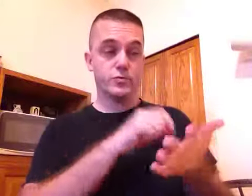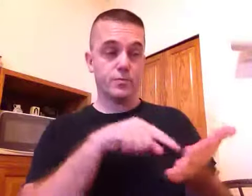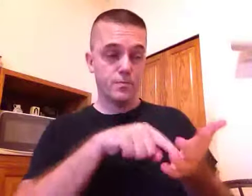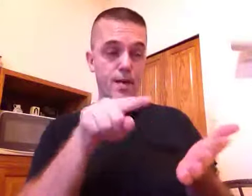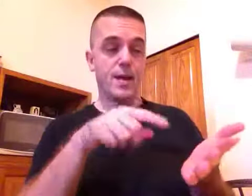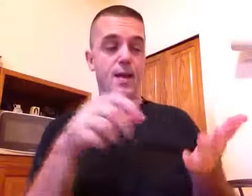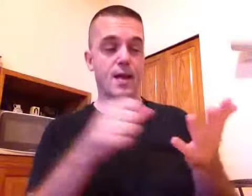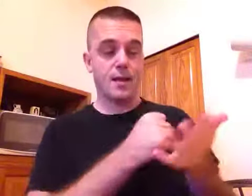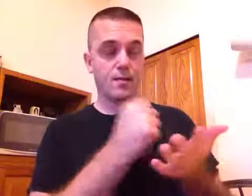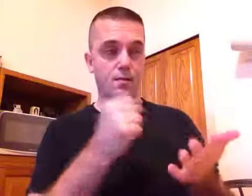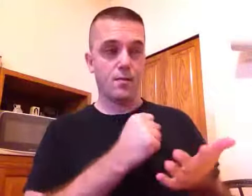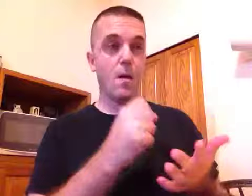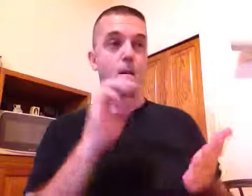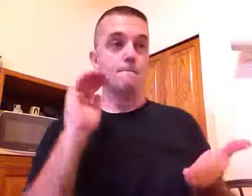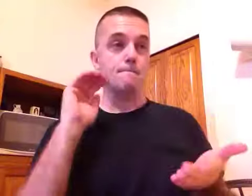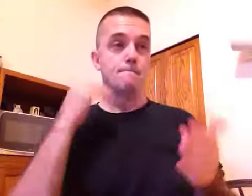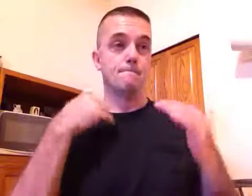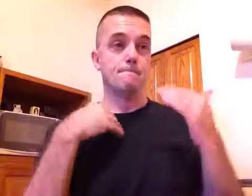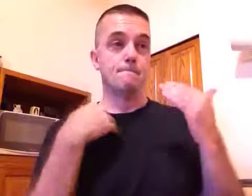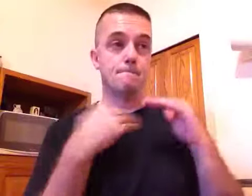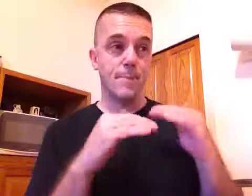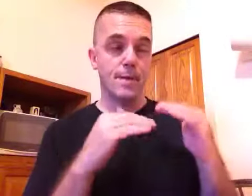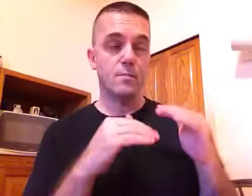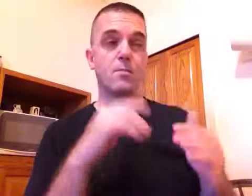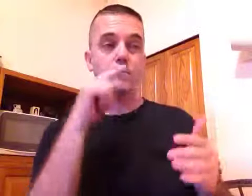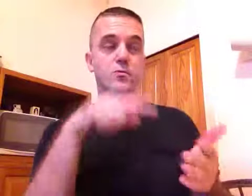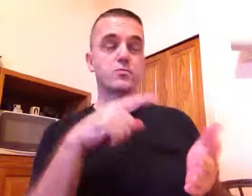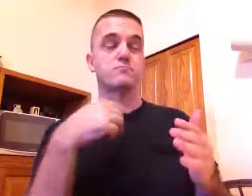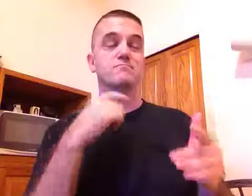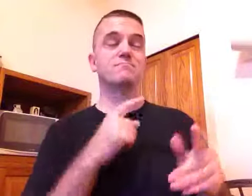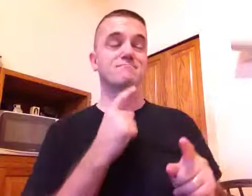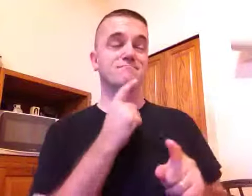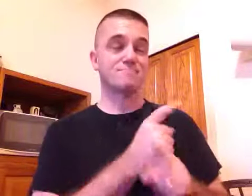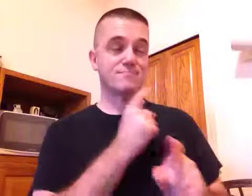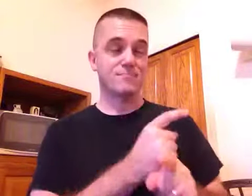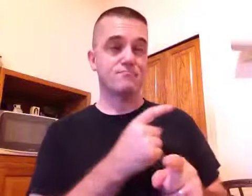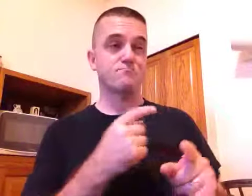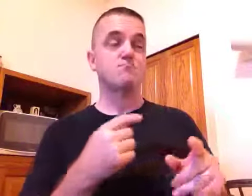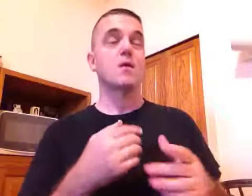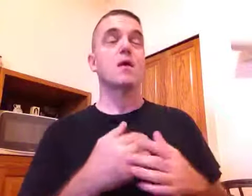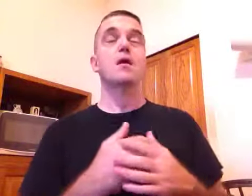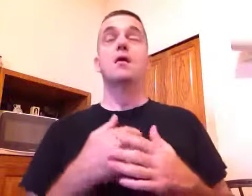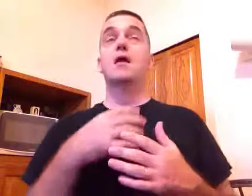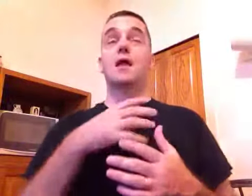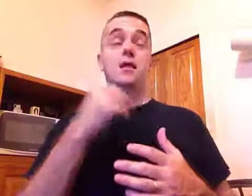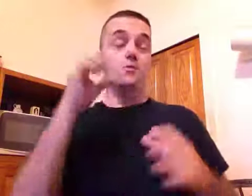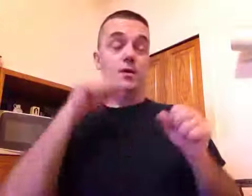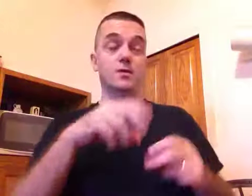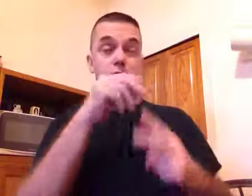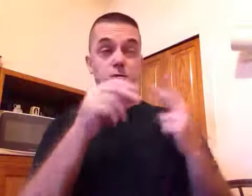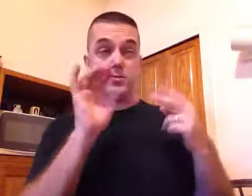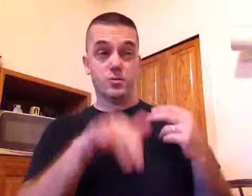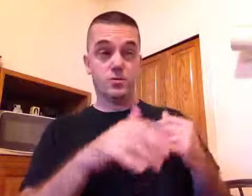payments, minimum payments to everyone to stay current, you can choose to do that, but obviously that's going